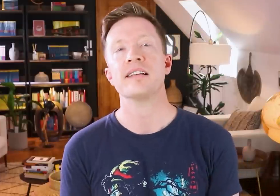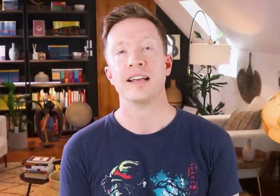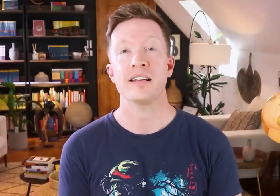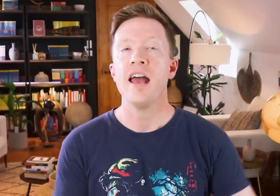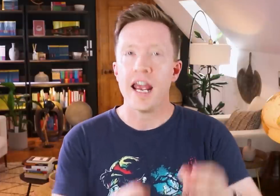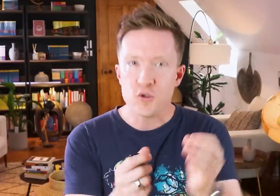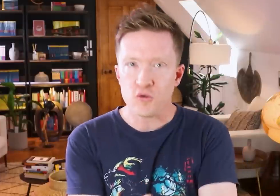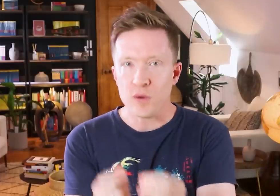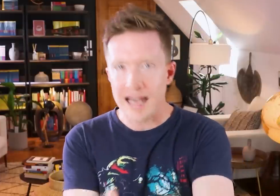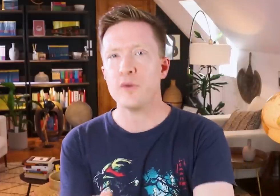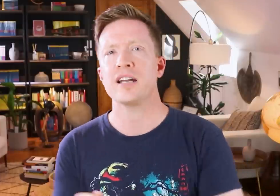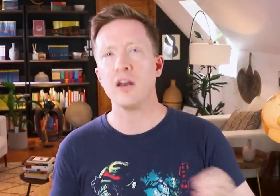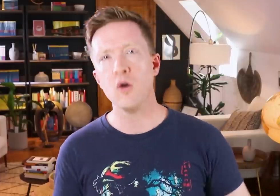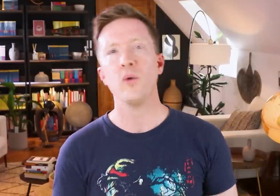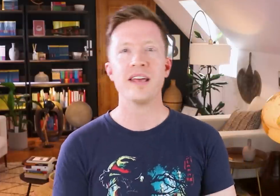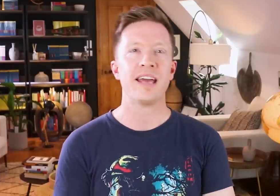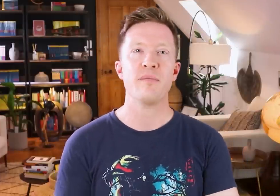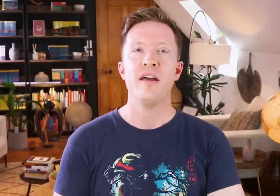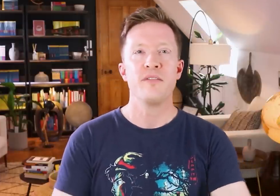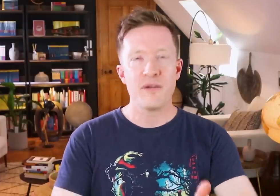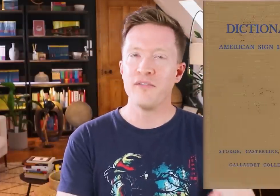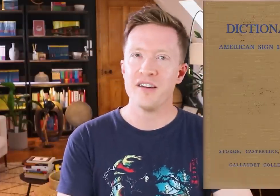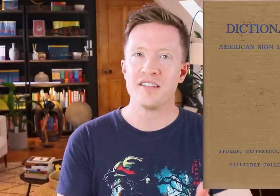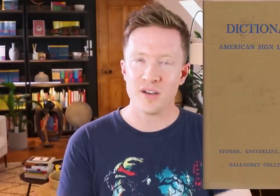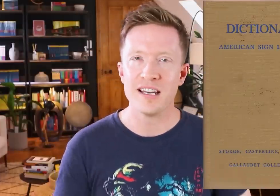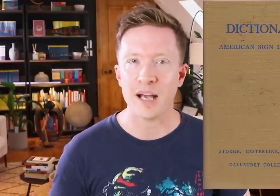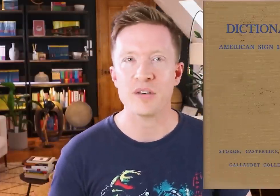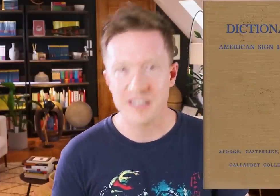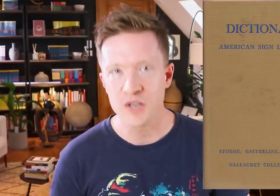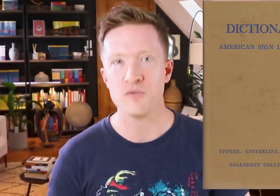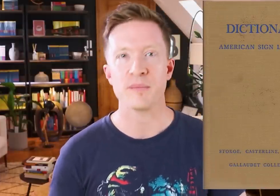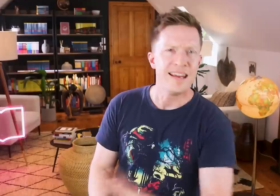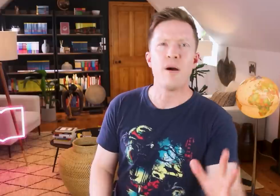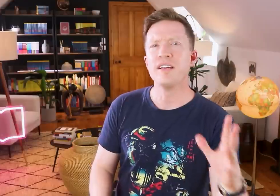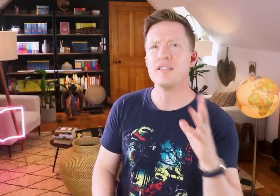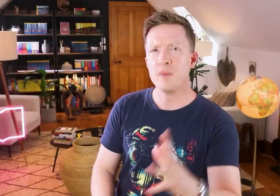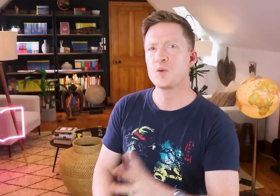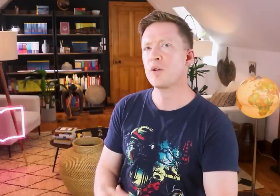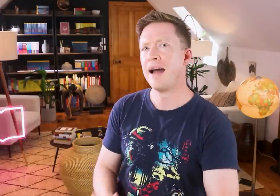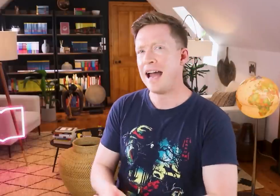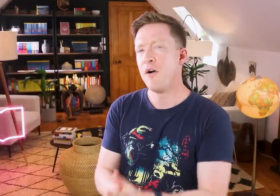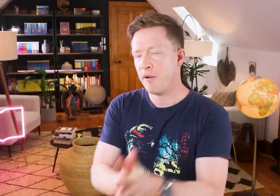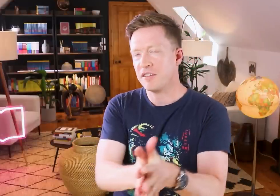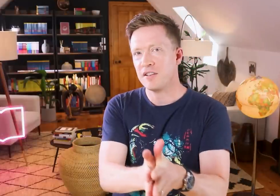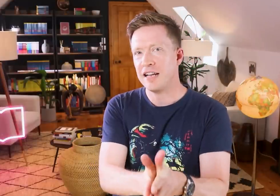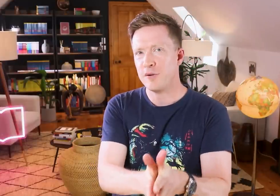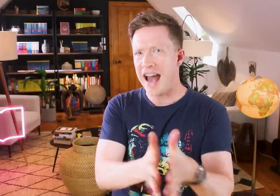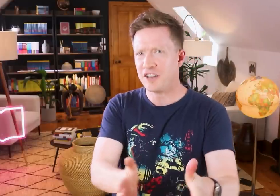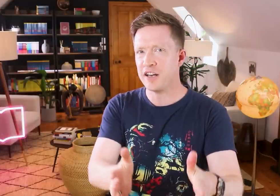declared a true language. And along with it came the very first sign language dictionary. Now, I think it's time to talk about how American Sign Language actually